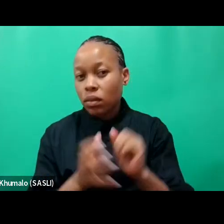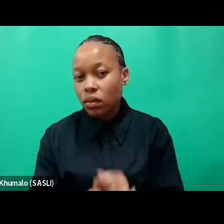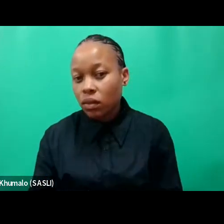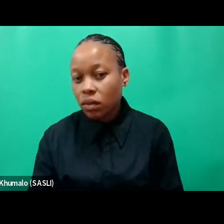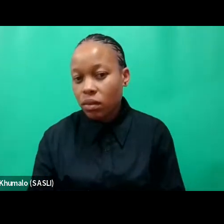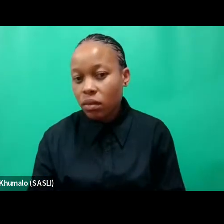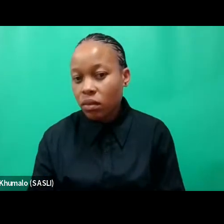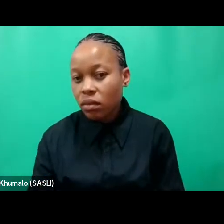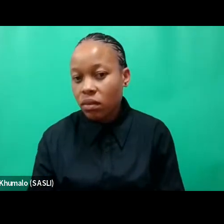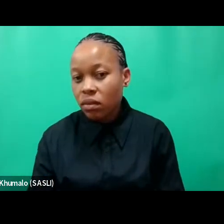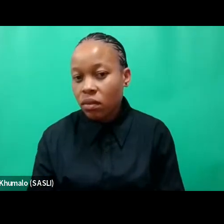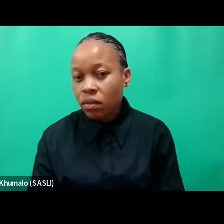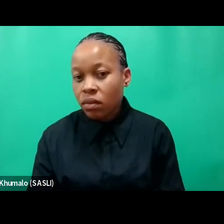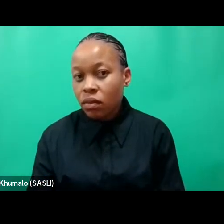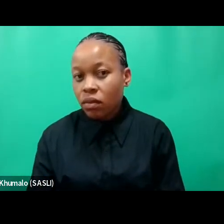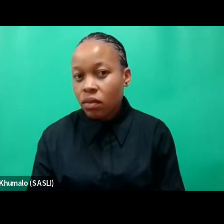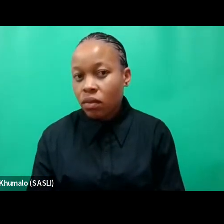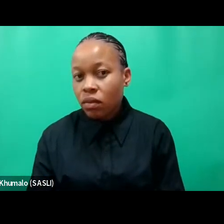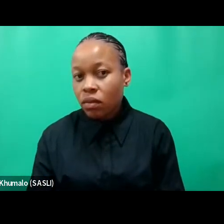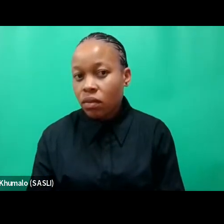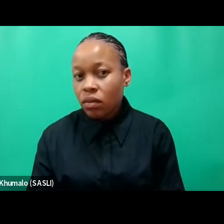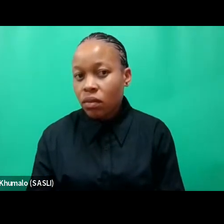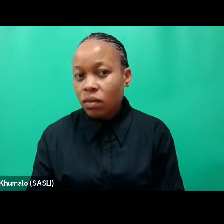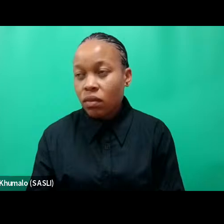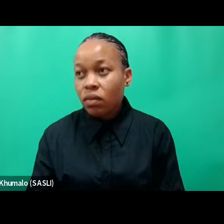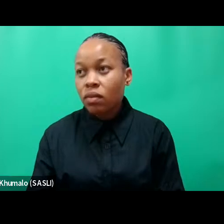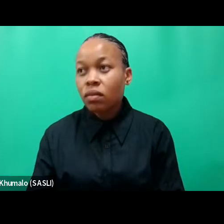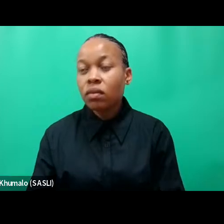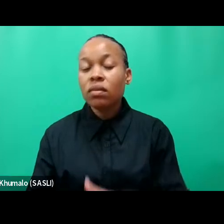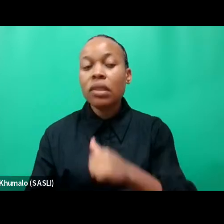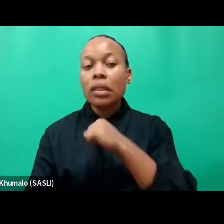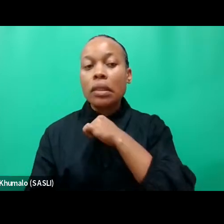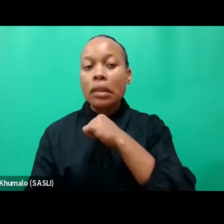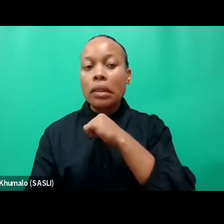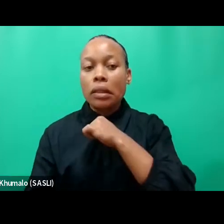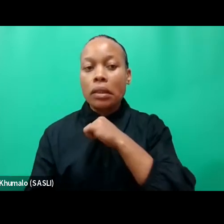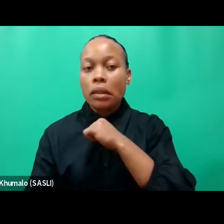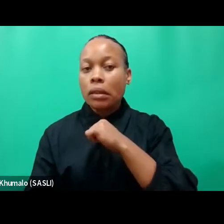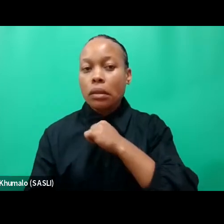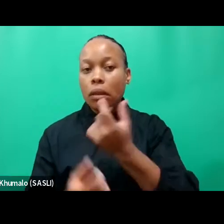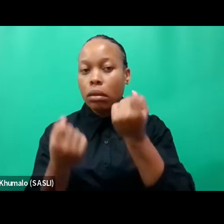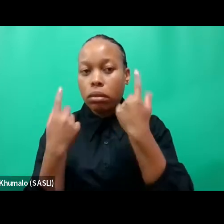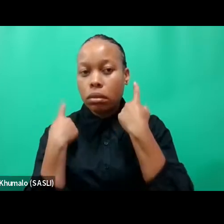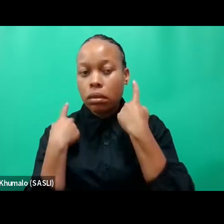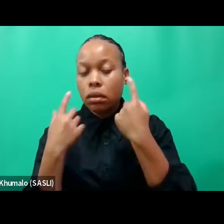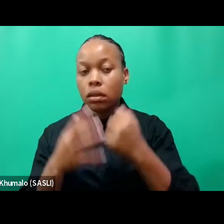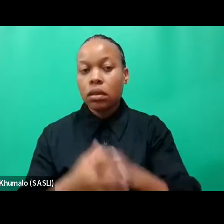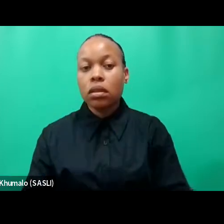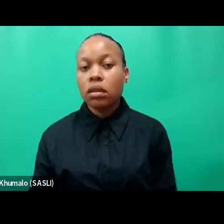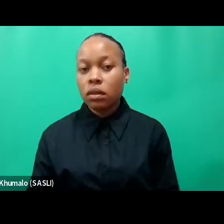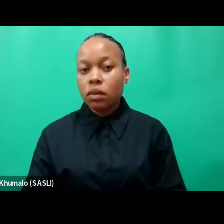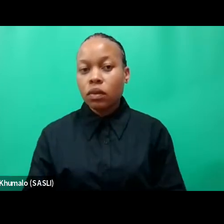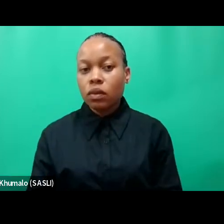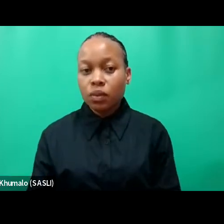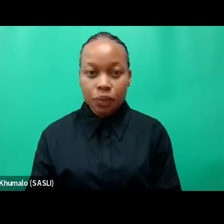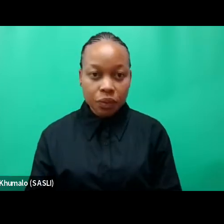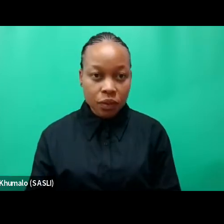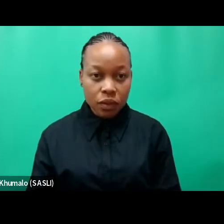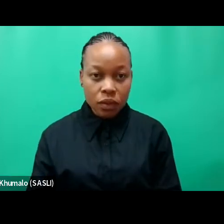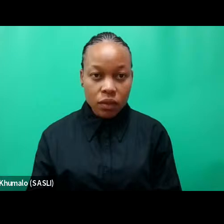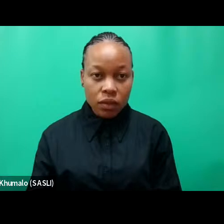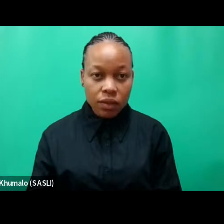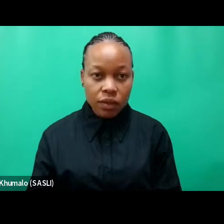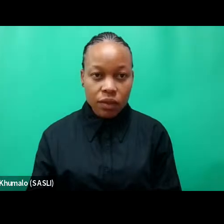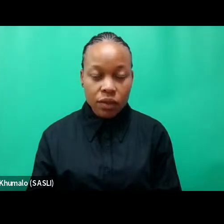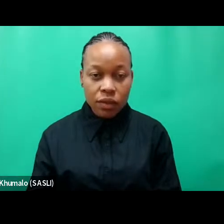state categorically whether they were involved or not, stated that they were involved in the at the inception and even implementation